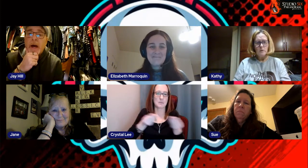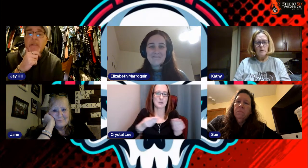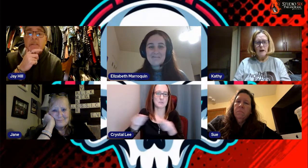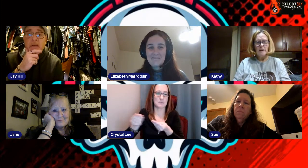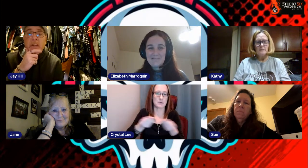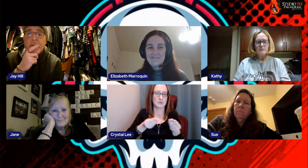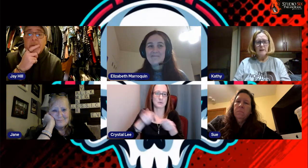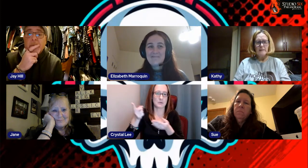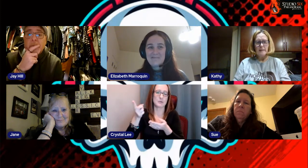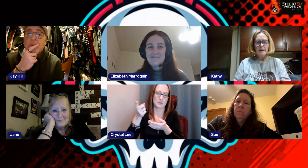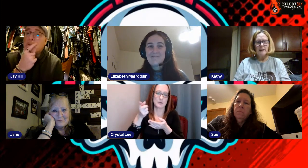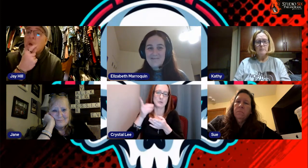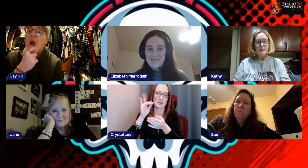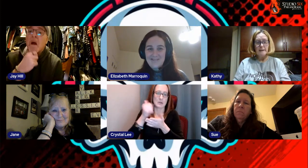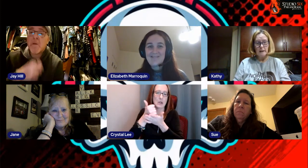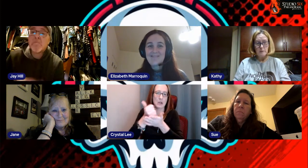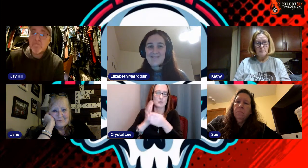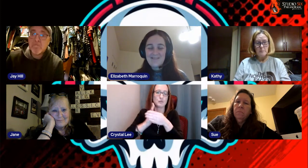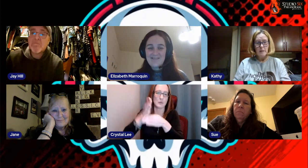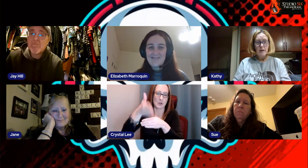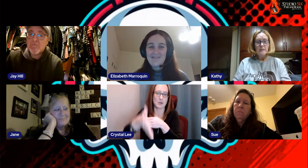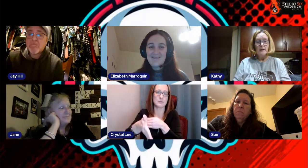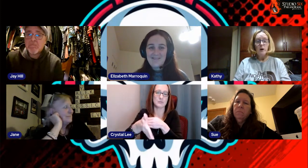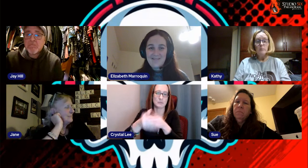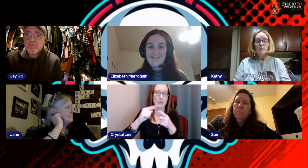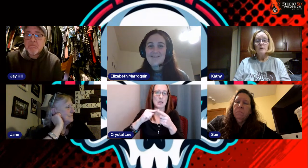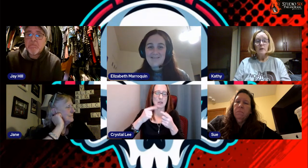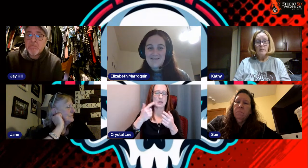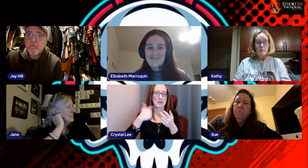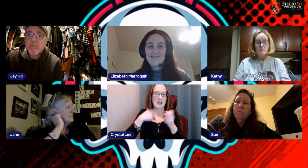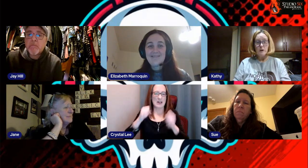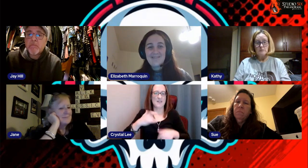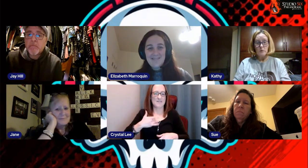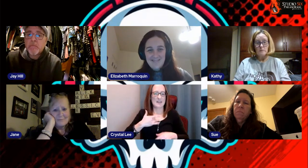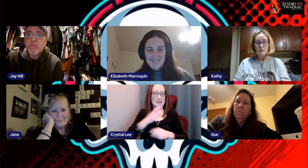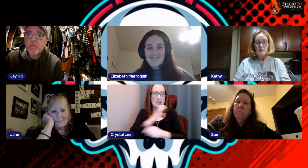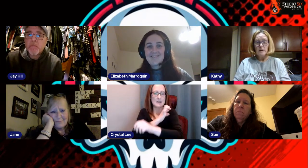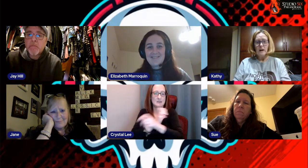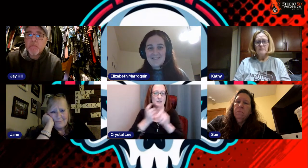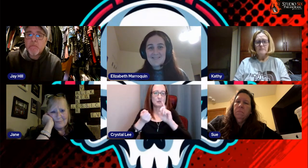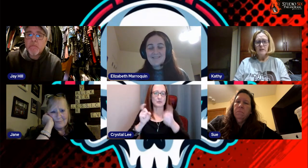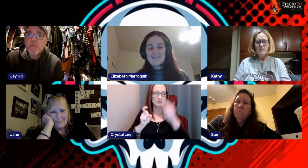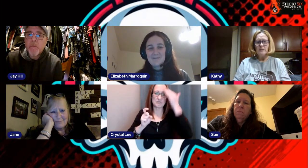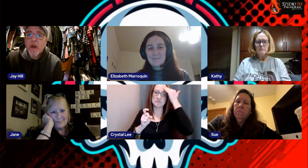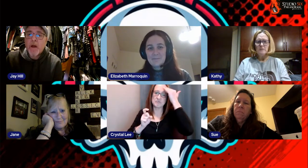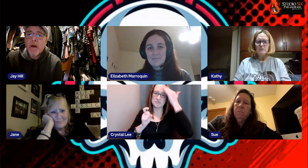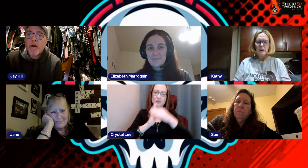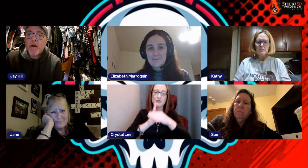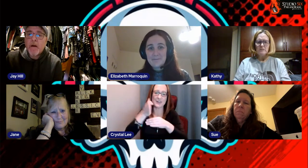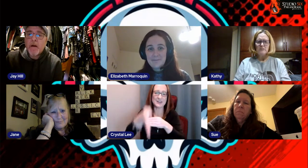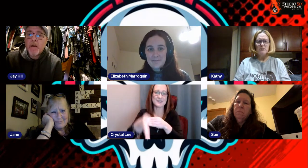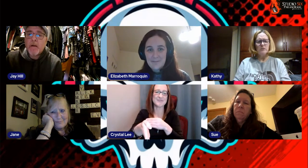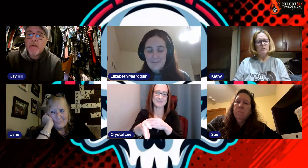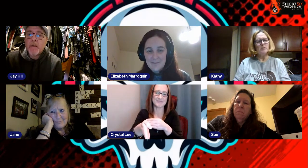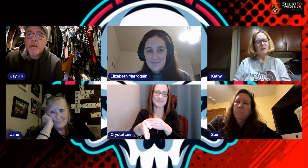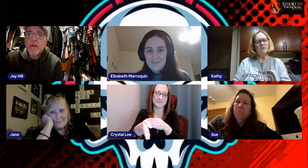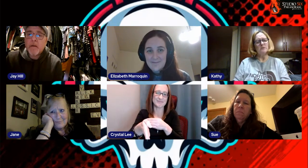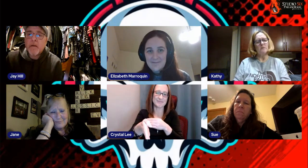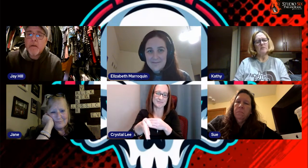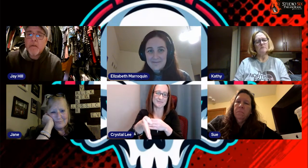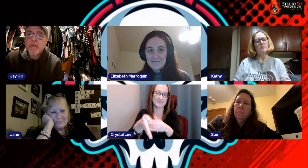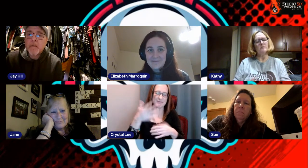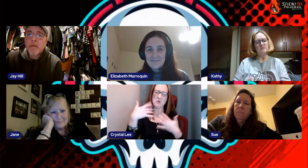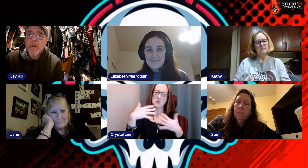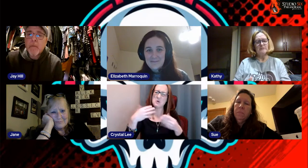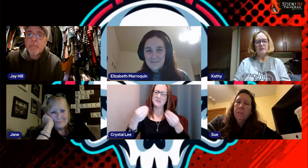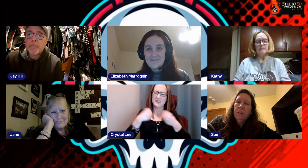Also, that's had a friend that a medium that helped them cross over. I felt them change. You knew they crossed